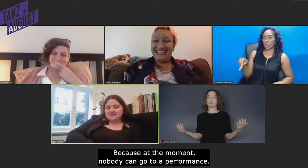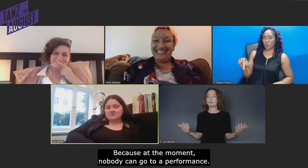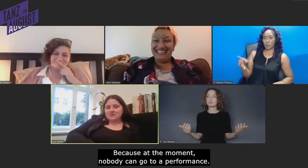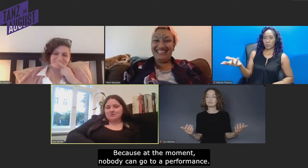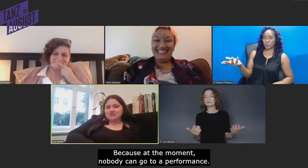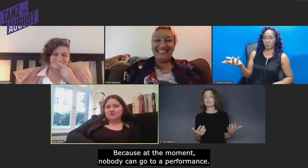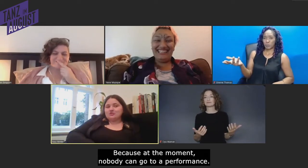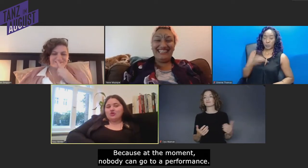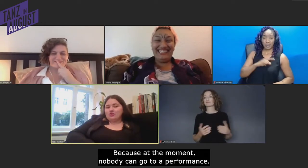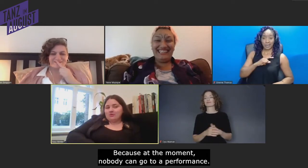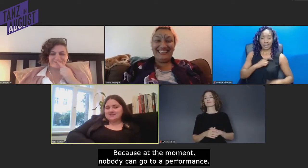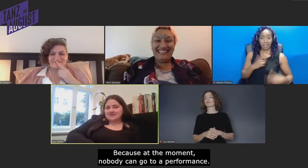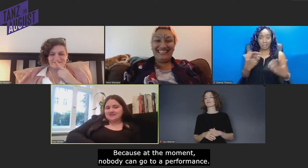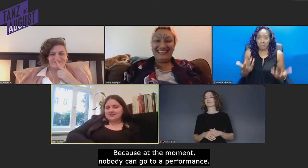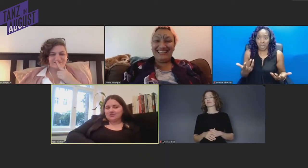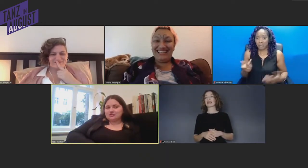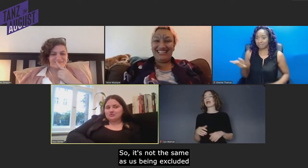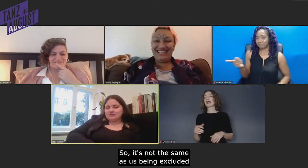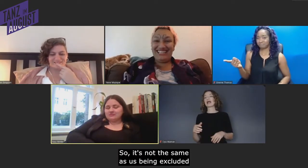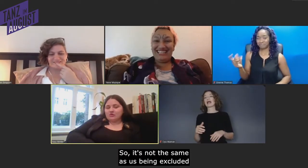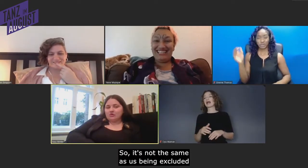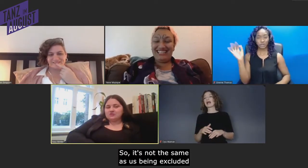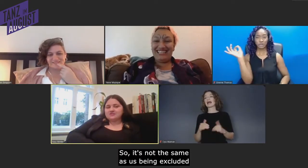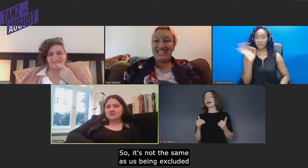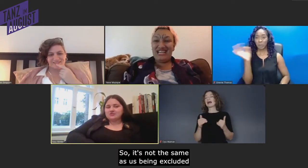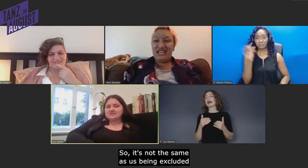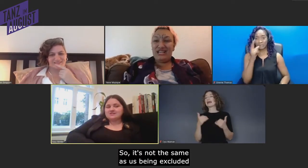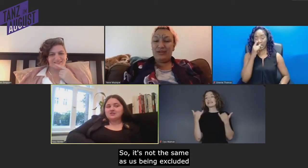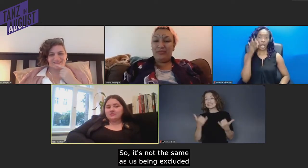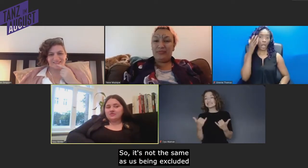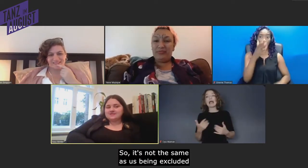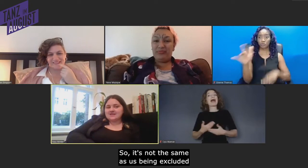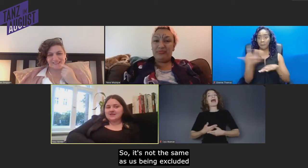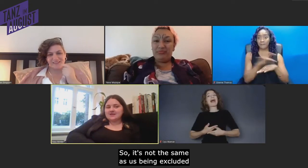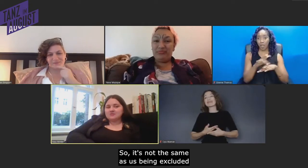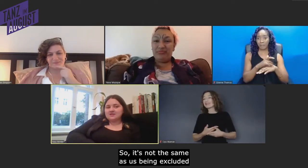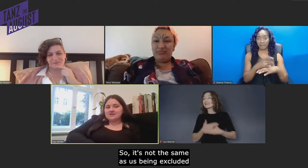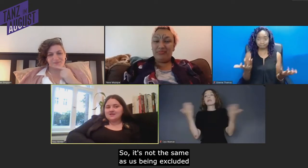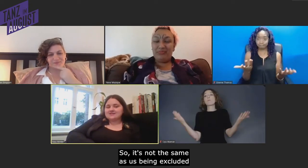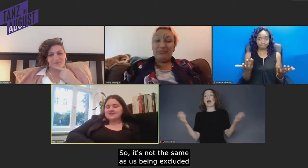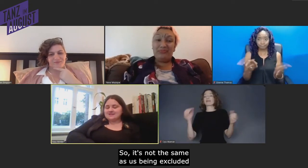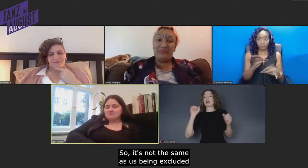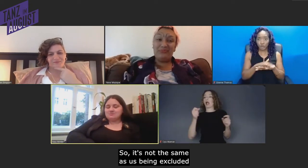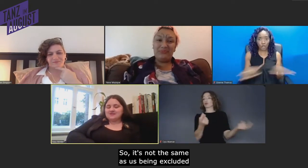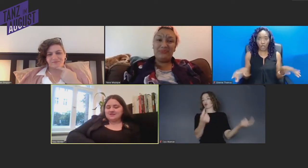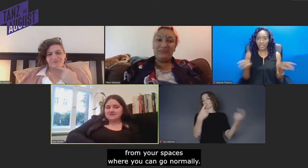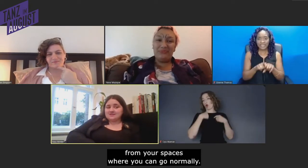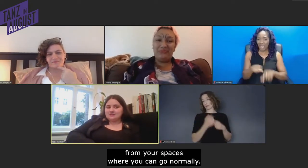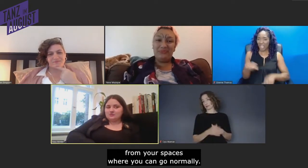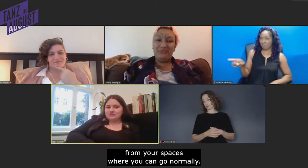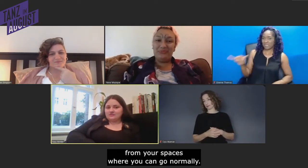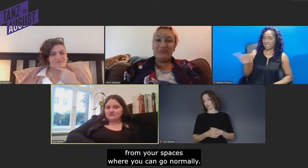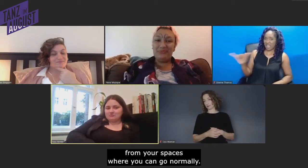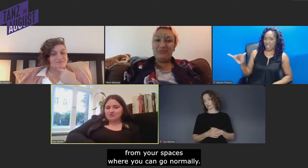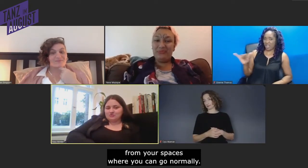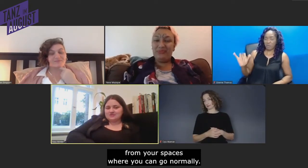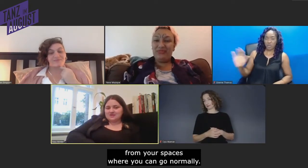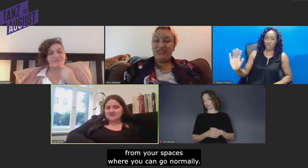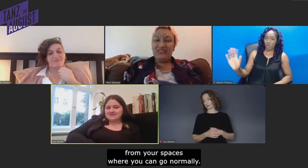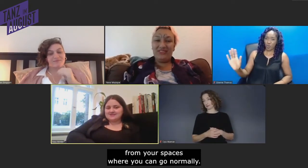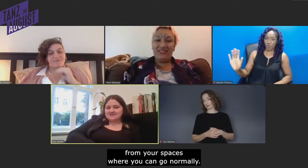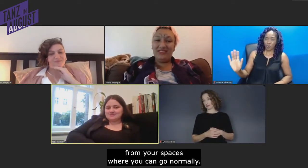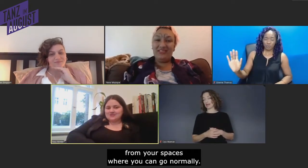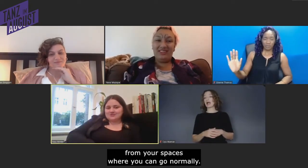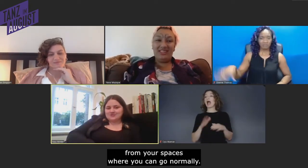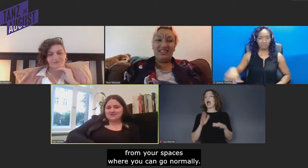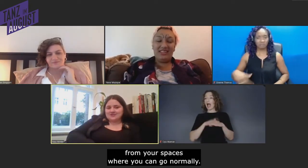at the moment nobody can go to a performance, so it's not the same as us being excluded from your